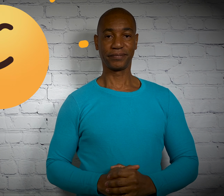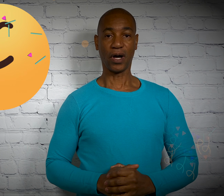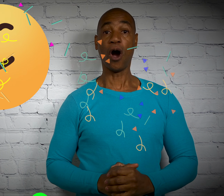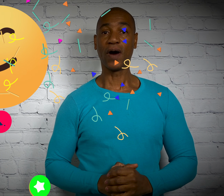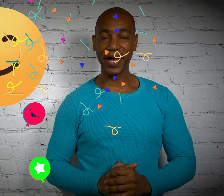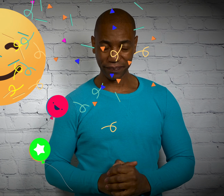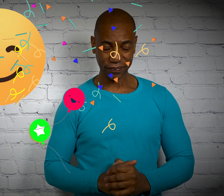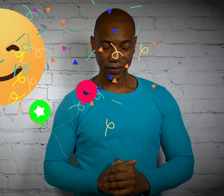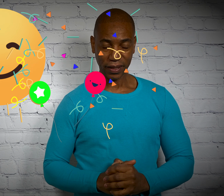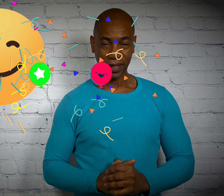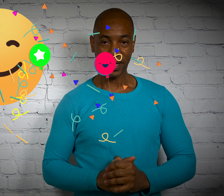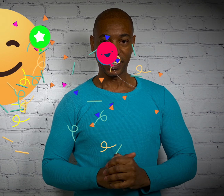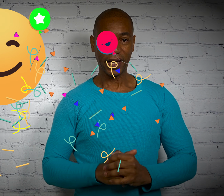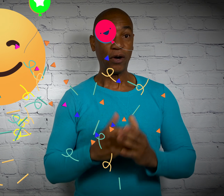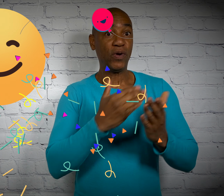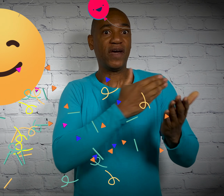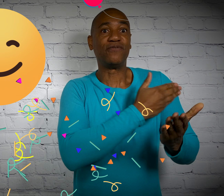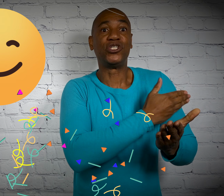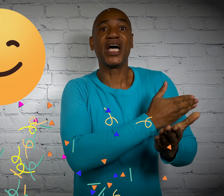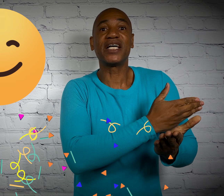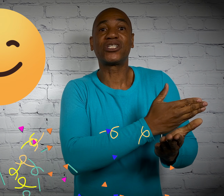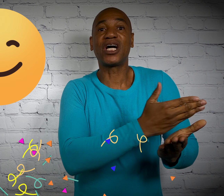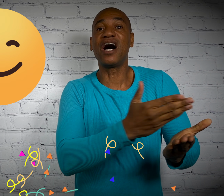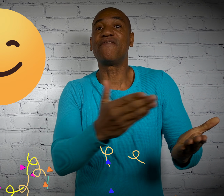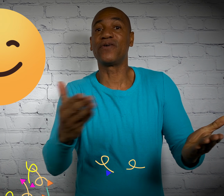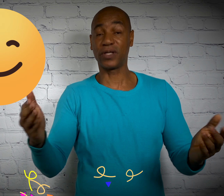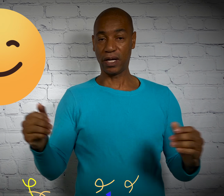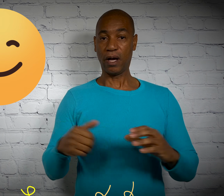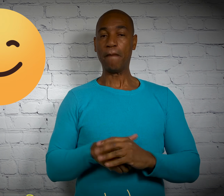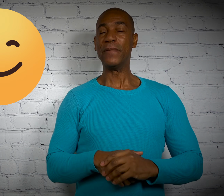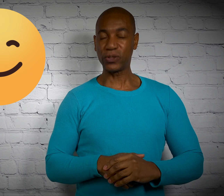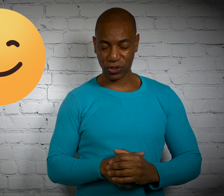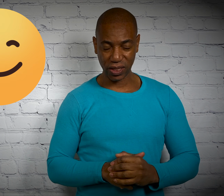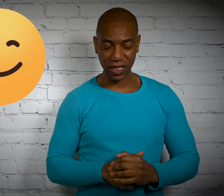All right? We have just covered most